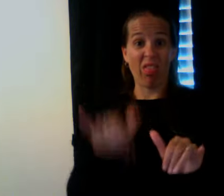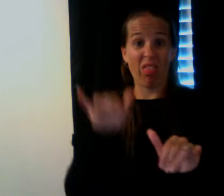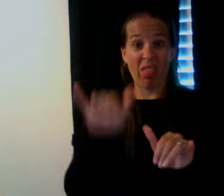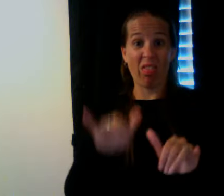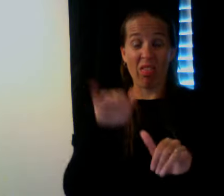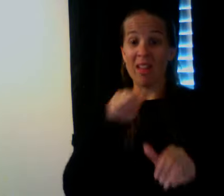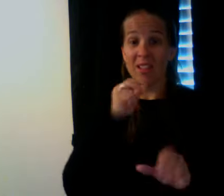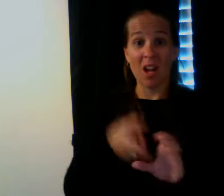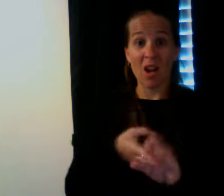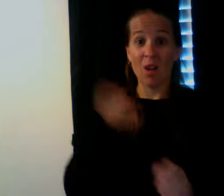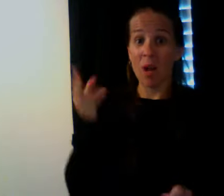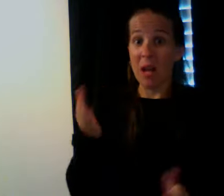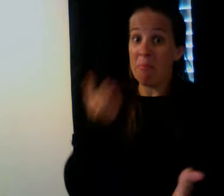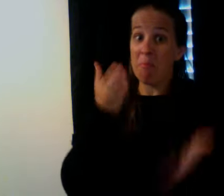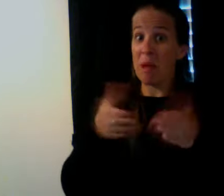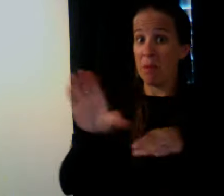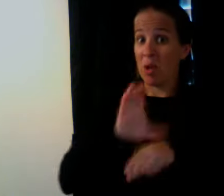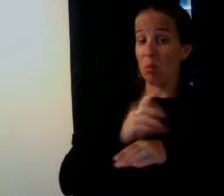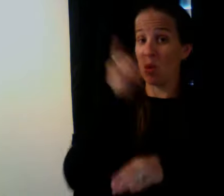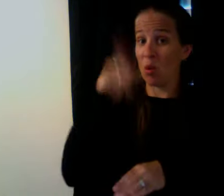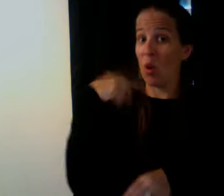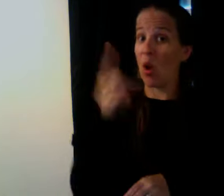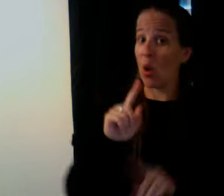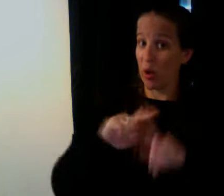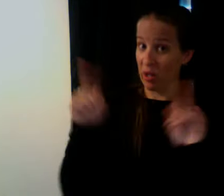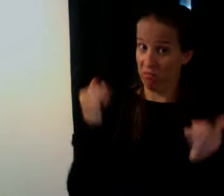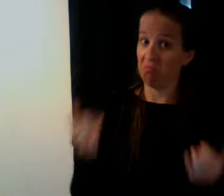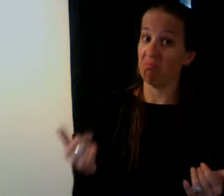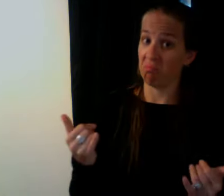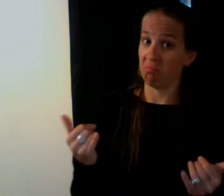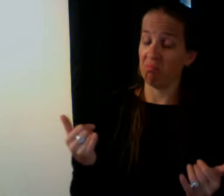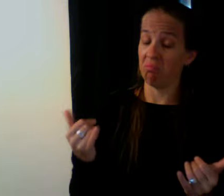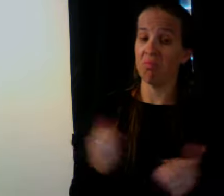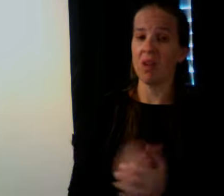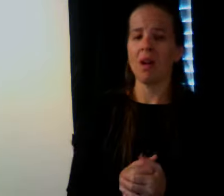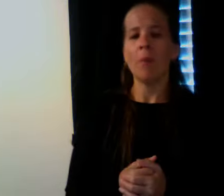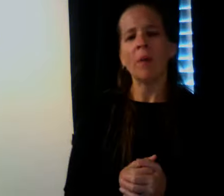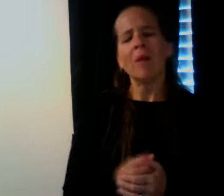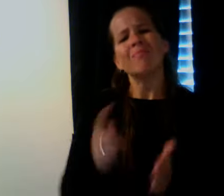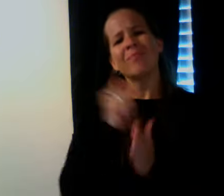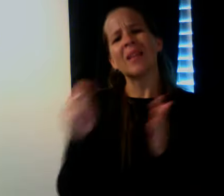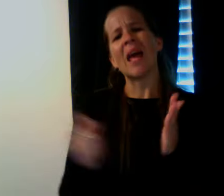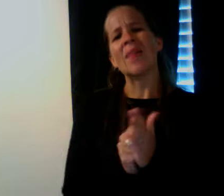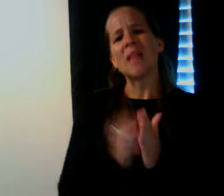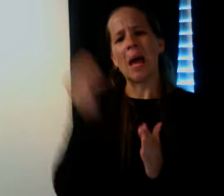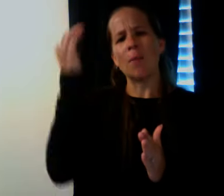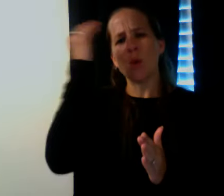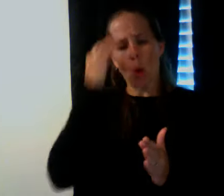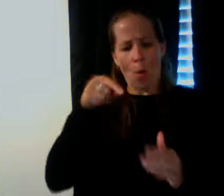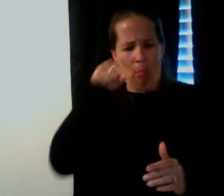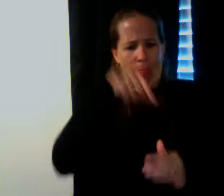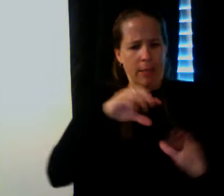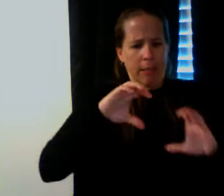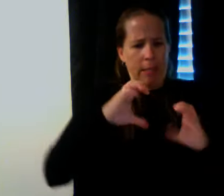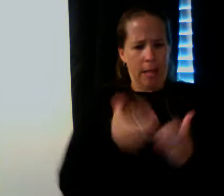do. Of course, it was impossible to connect the dots looking forward when I was in college, but it was very, very clear looking